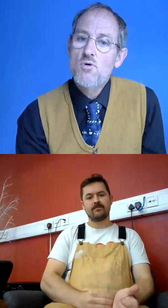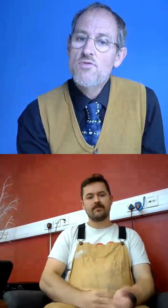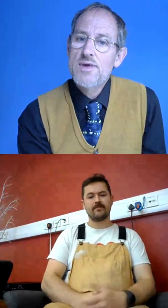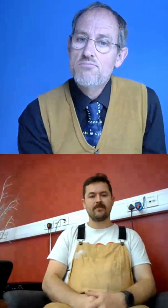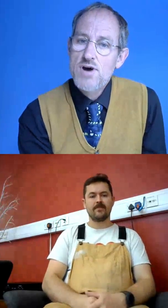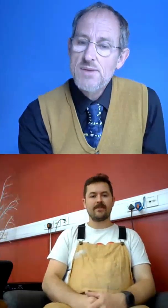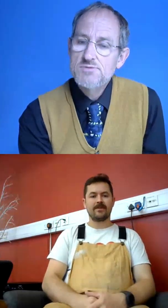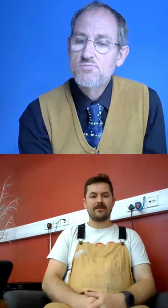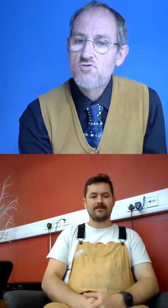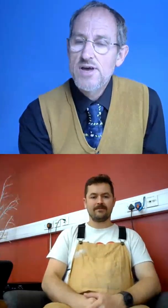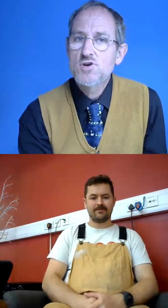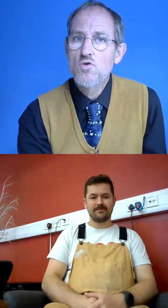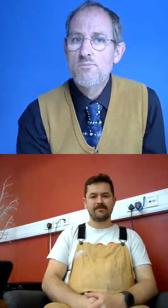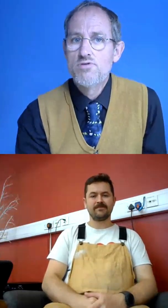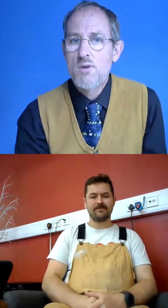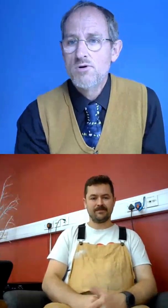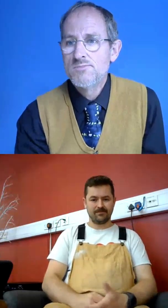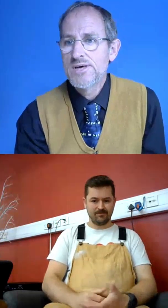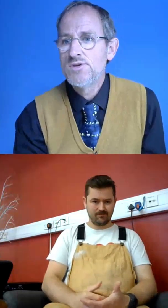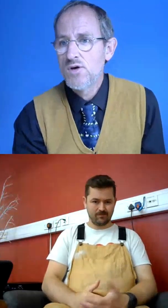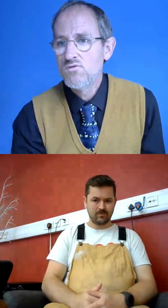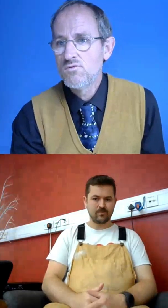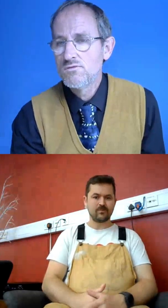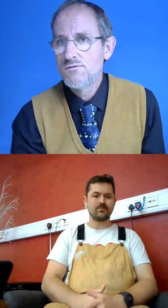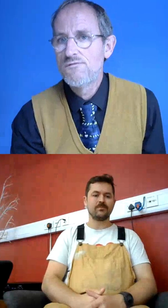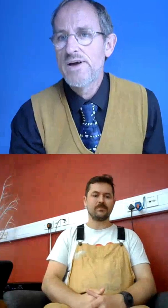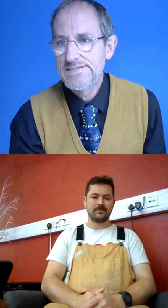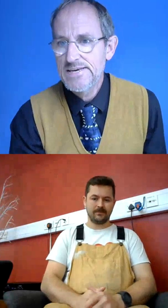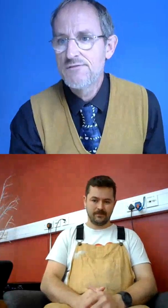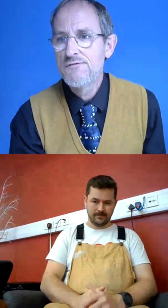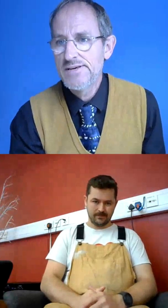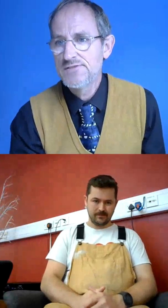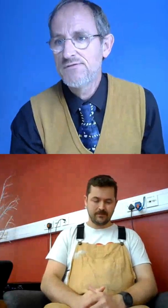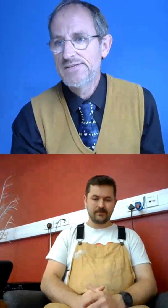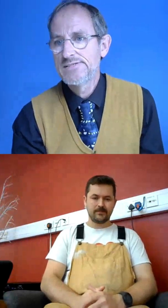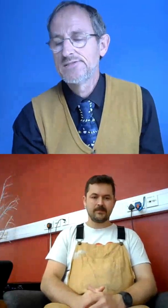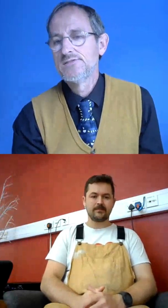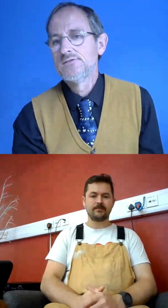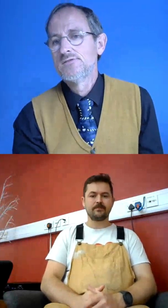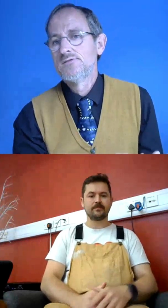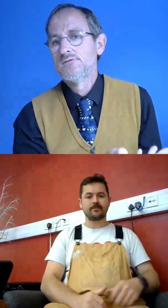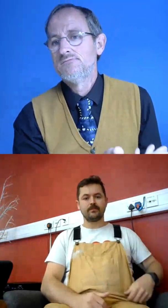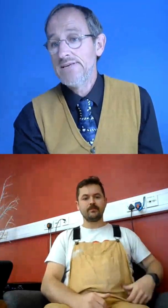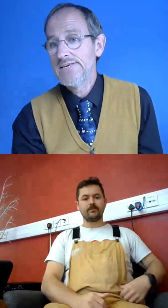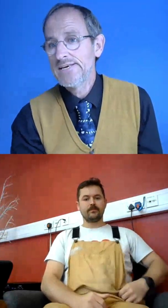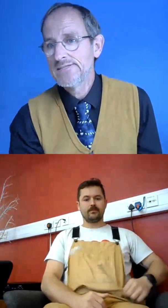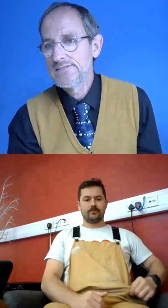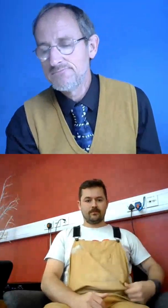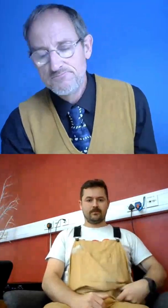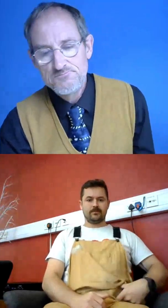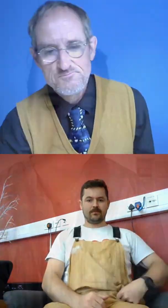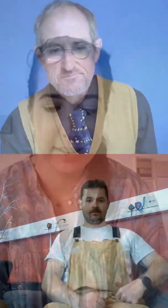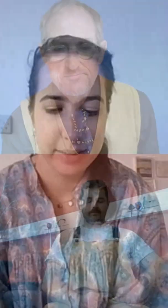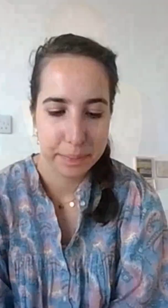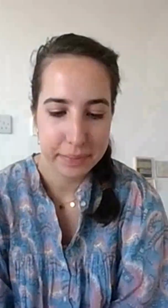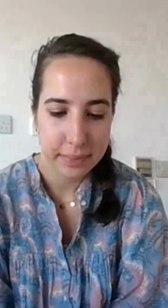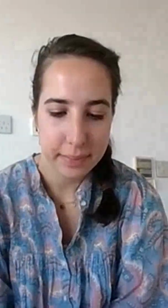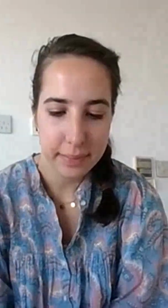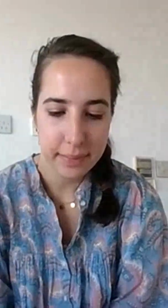some ways, but it perhaps creates other problems that we don't face in face-to-face meetings.